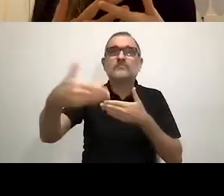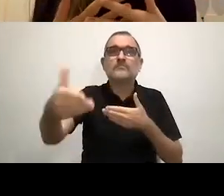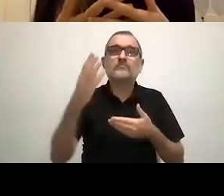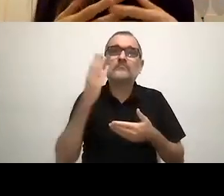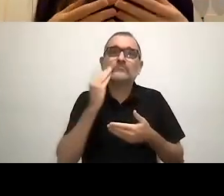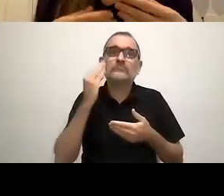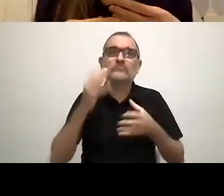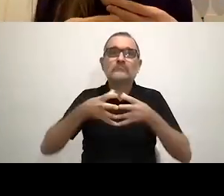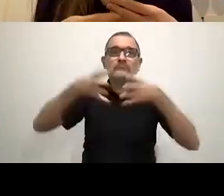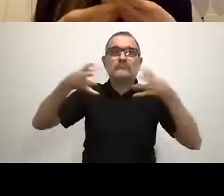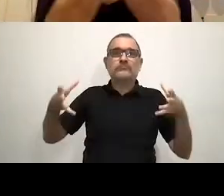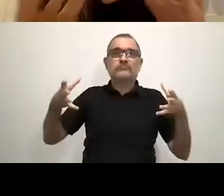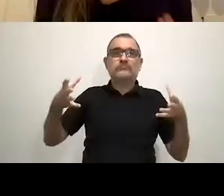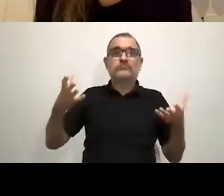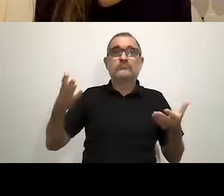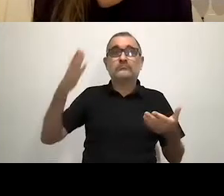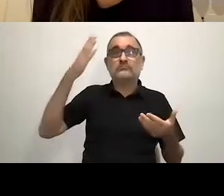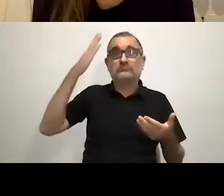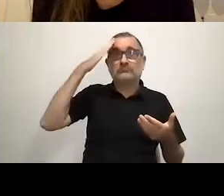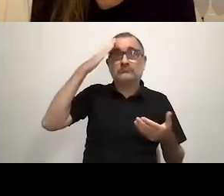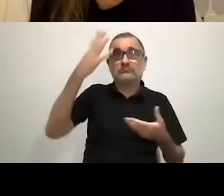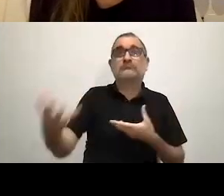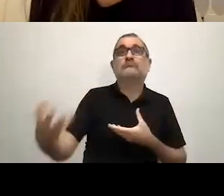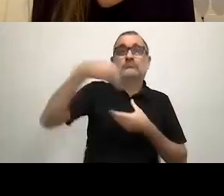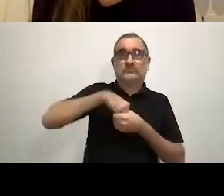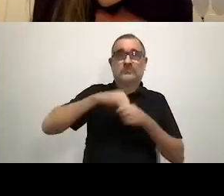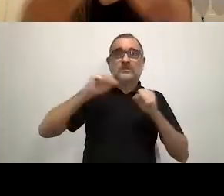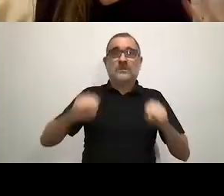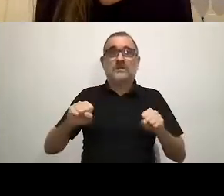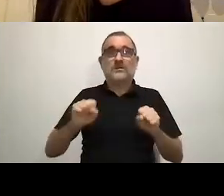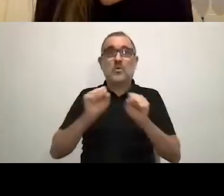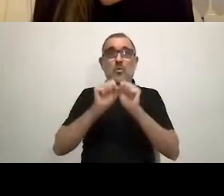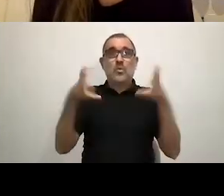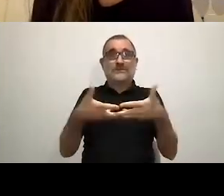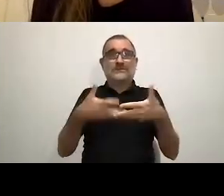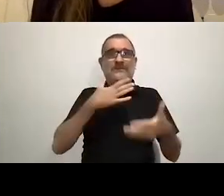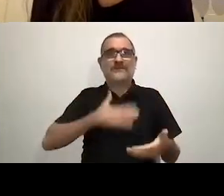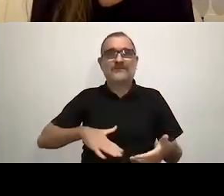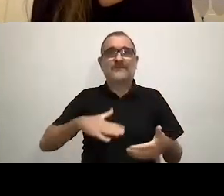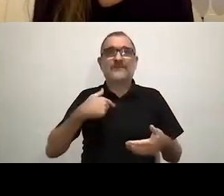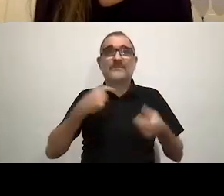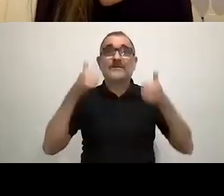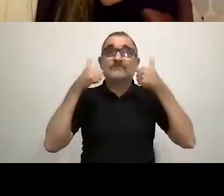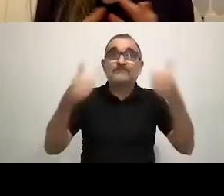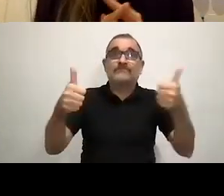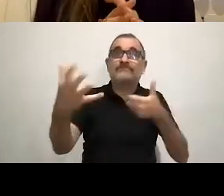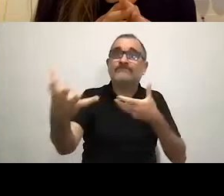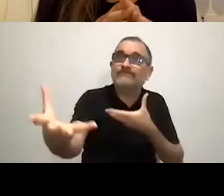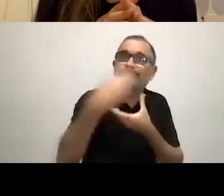recognizes that to be able to make this accessible for everyone, we need to provide it in more languages. And